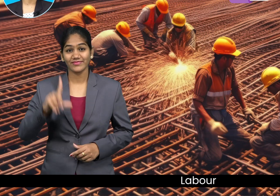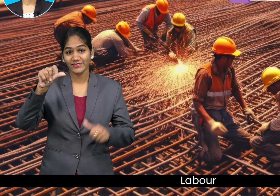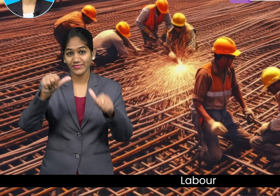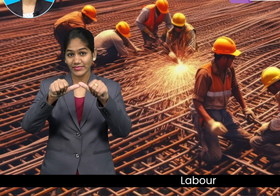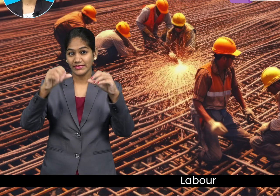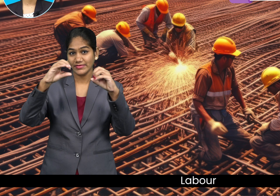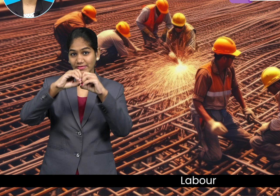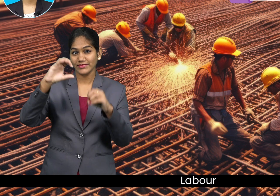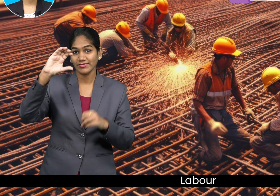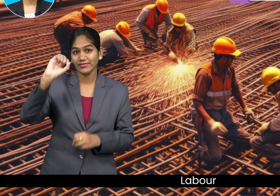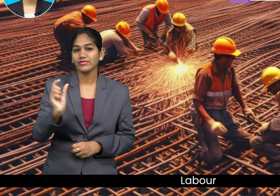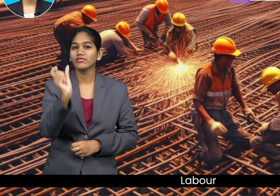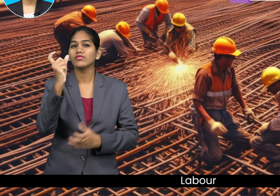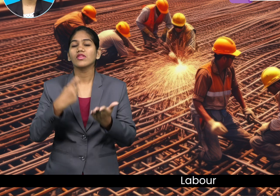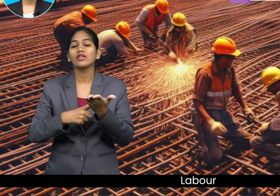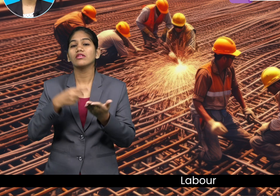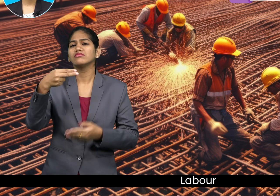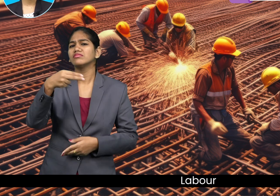Labor.